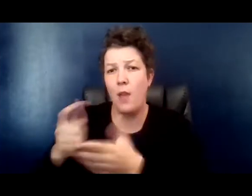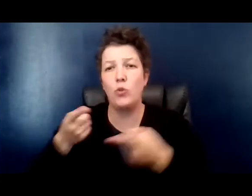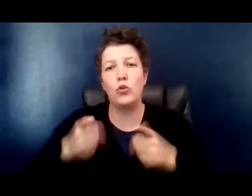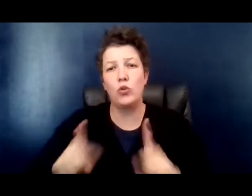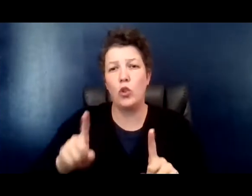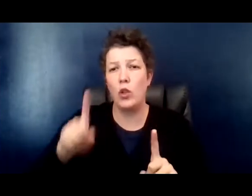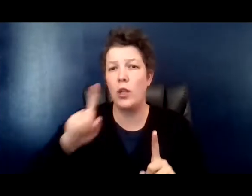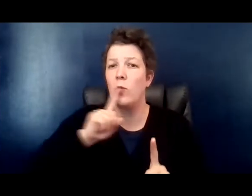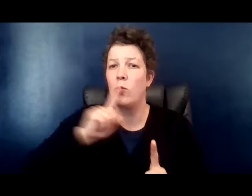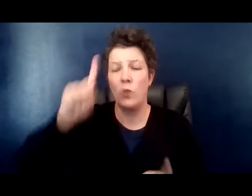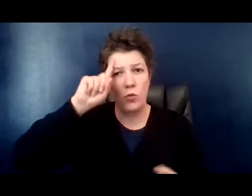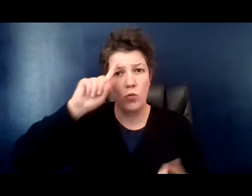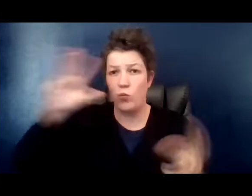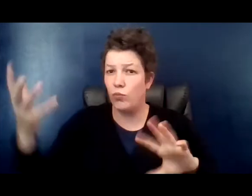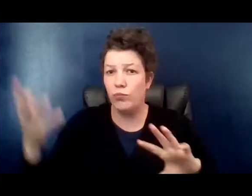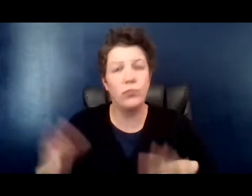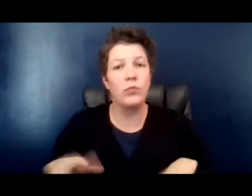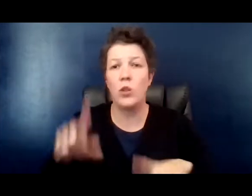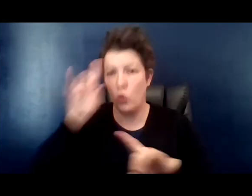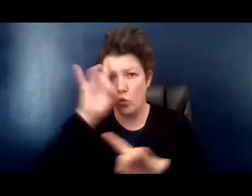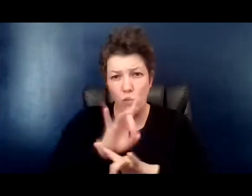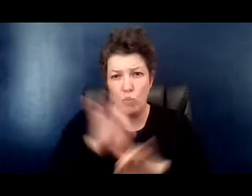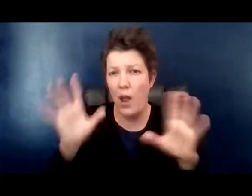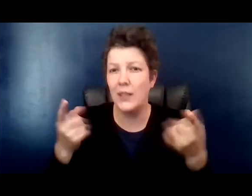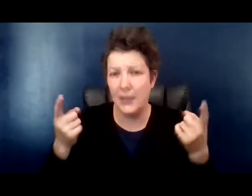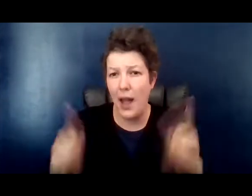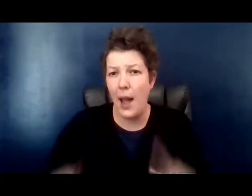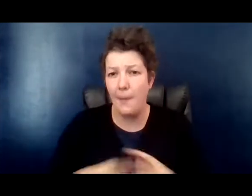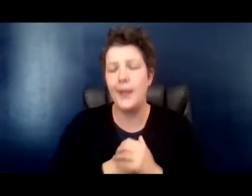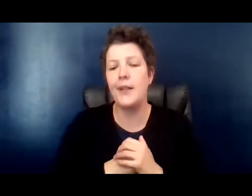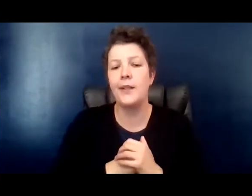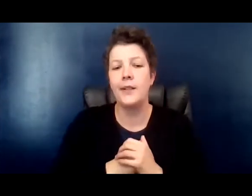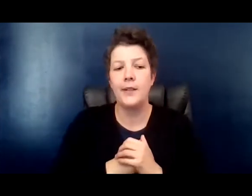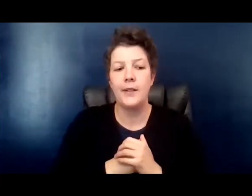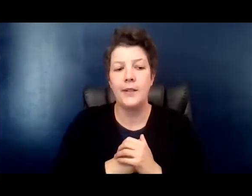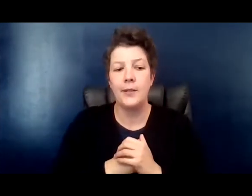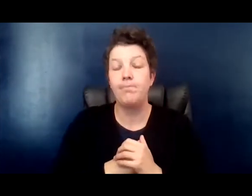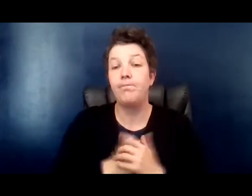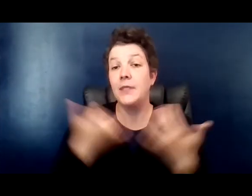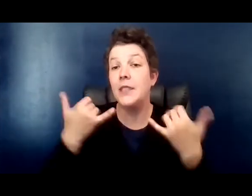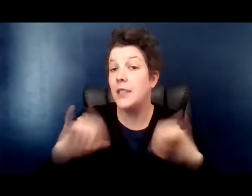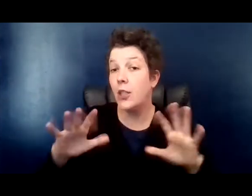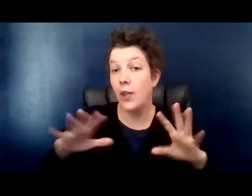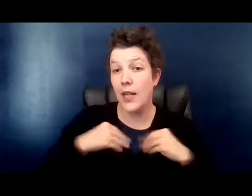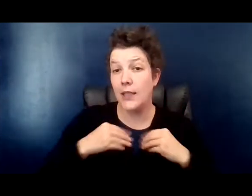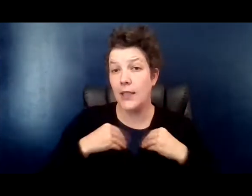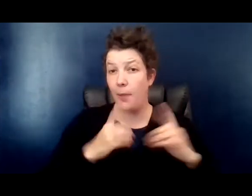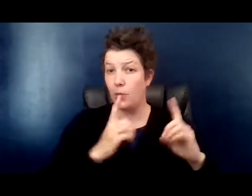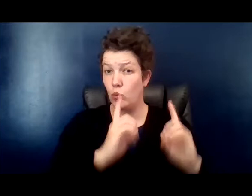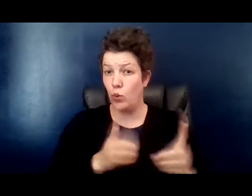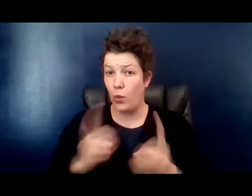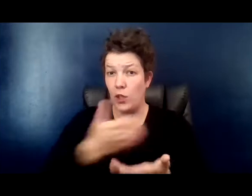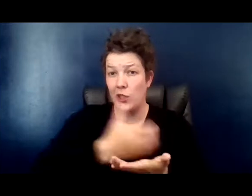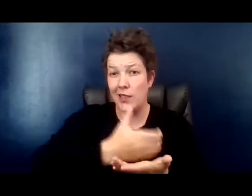We still need the public's help. I mean, we're still taking donations out there, foods, particularly canned foods or whatever, for people